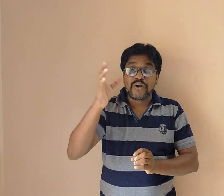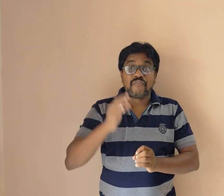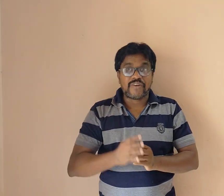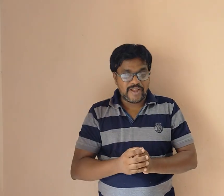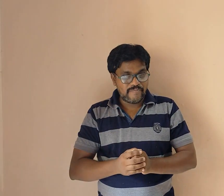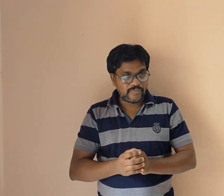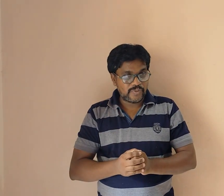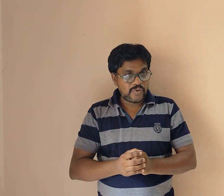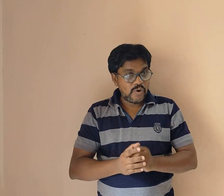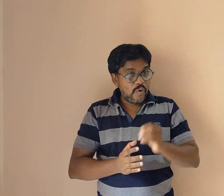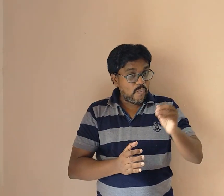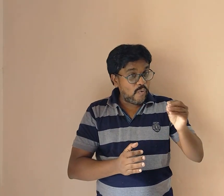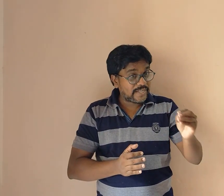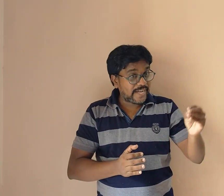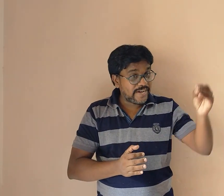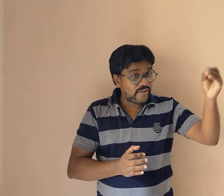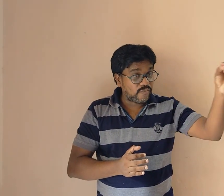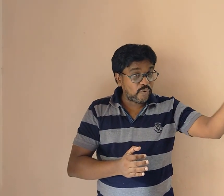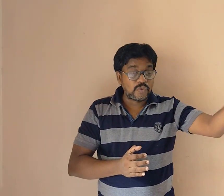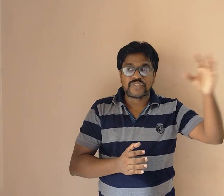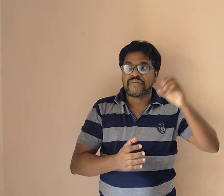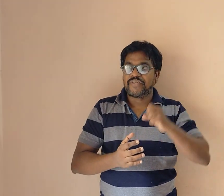of time, what kind of clothes they wear,